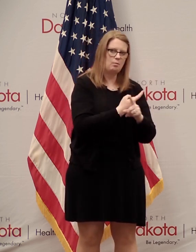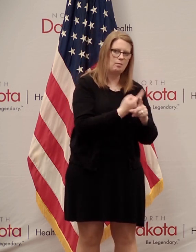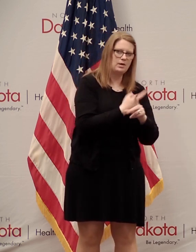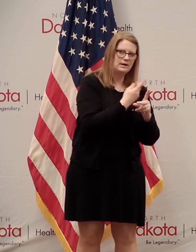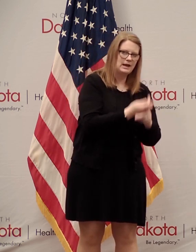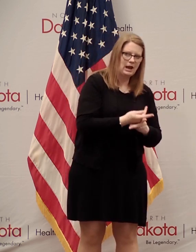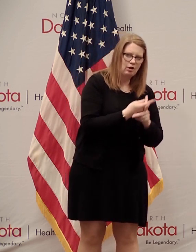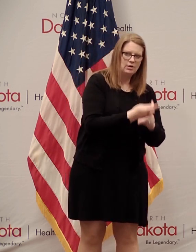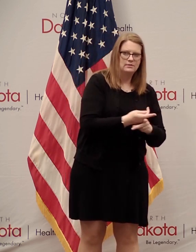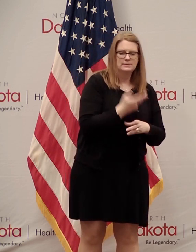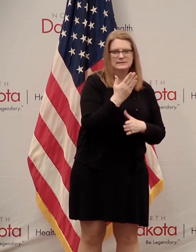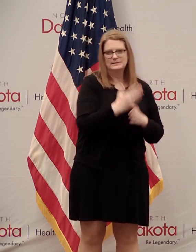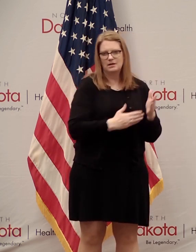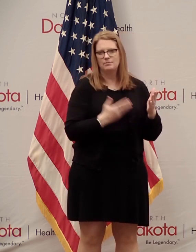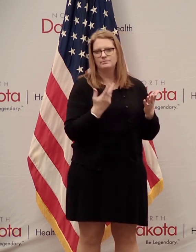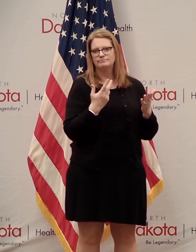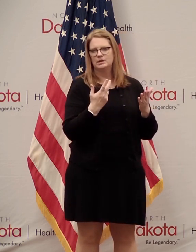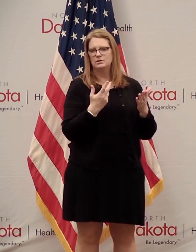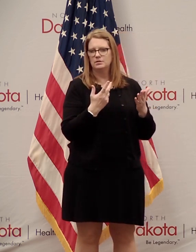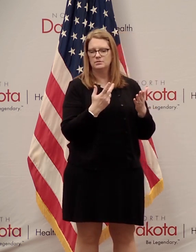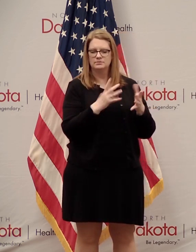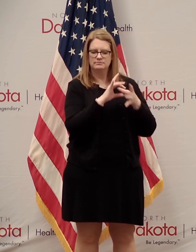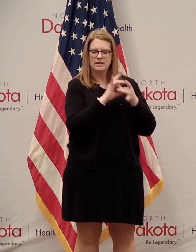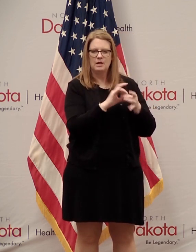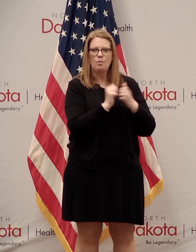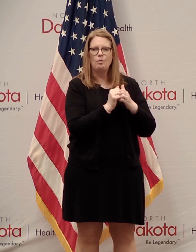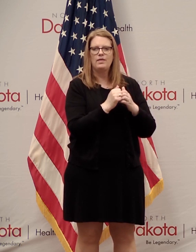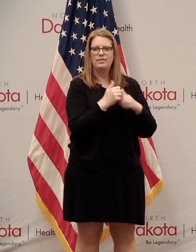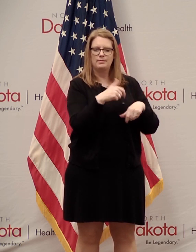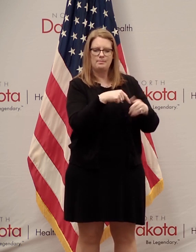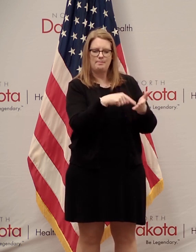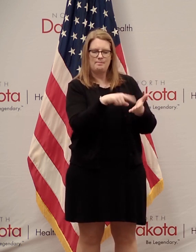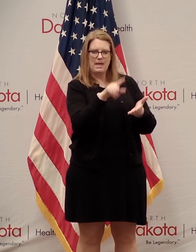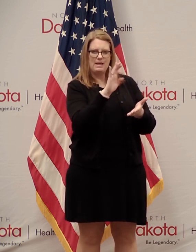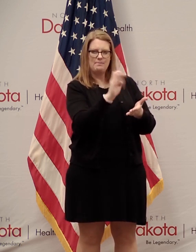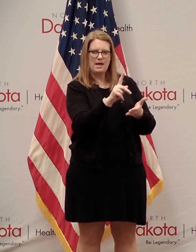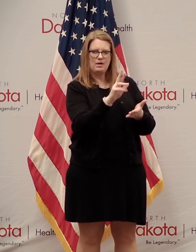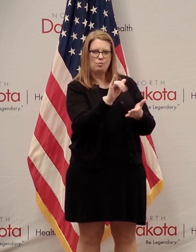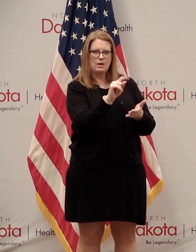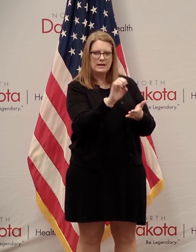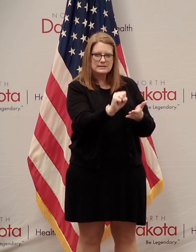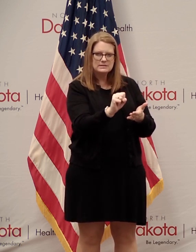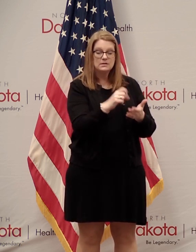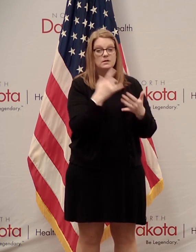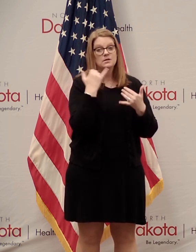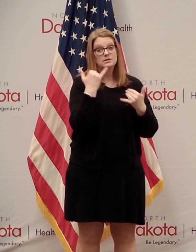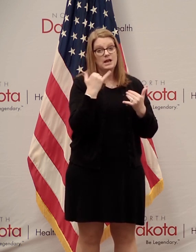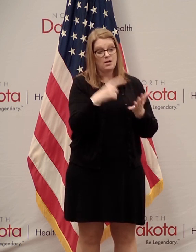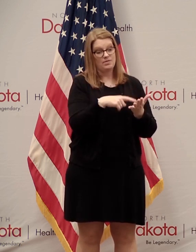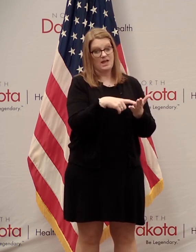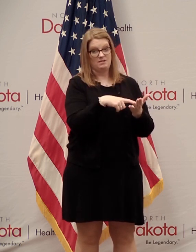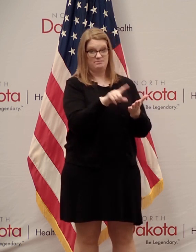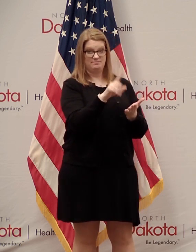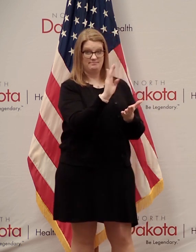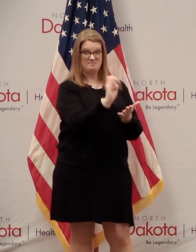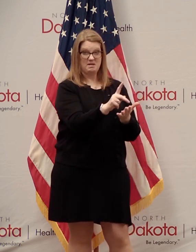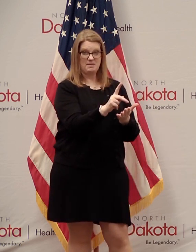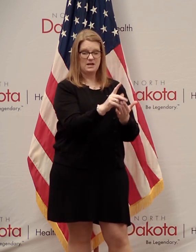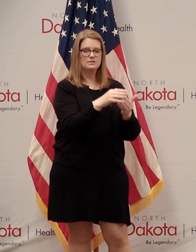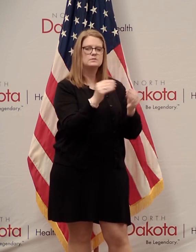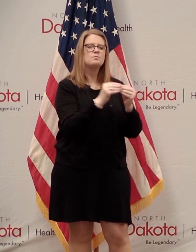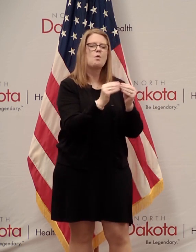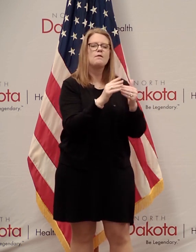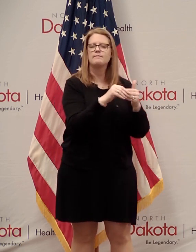by policies built around reimbursement rates. And with the new flexibility on reimbursement, we have to work together to think